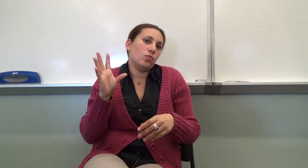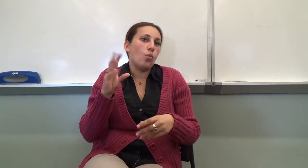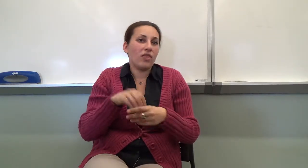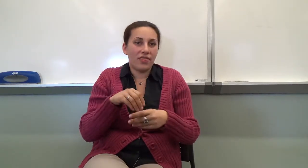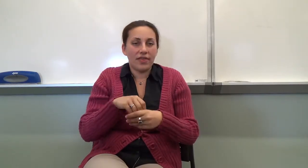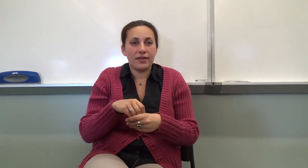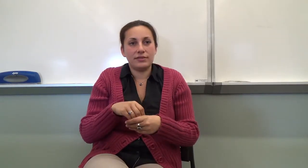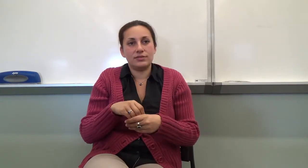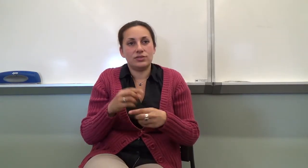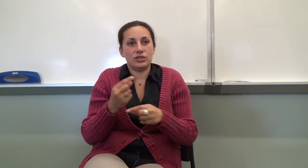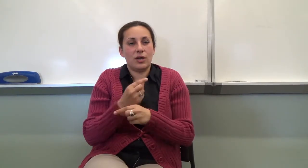definitions.